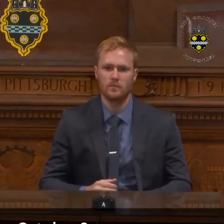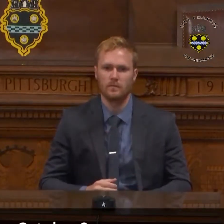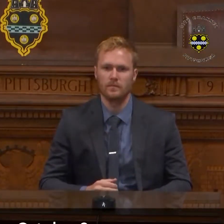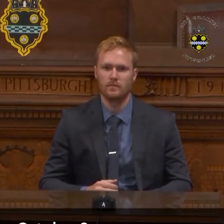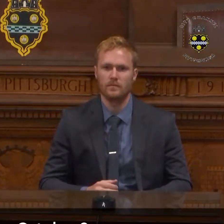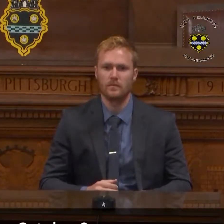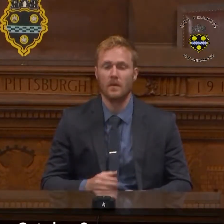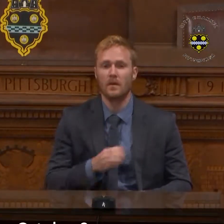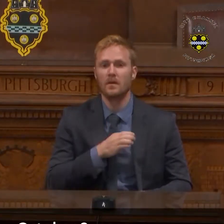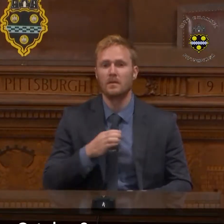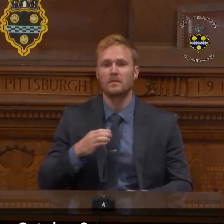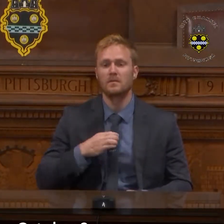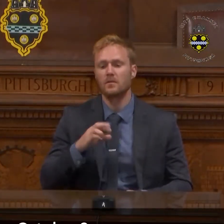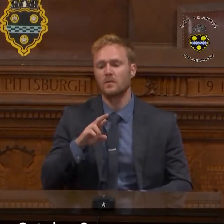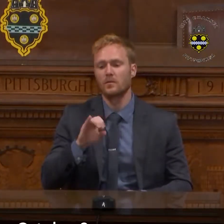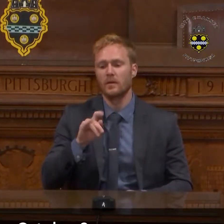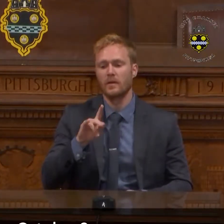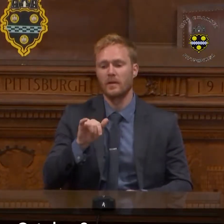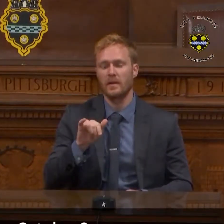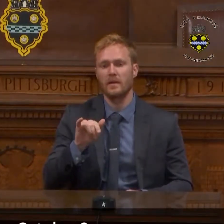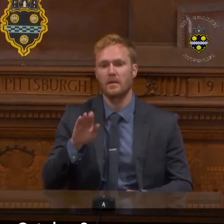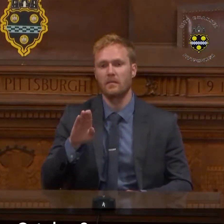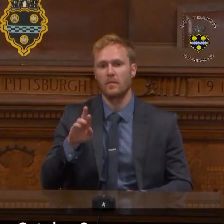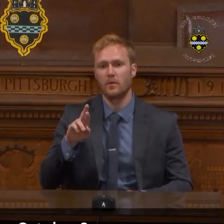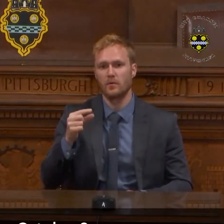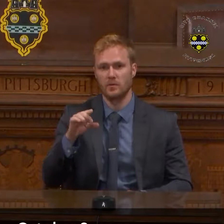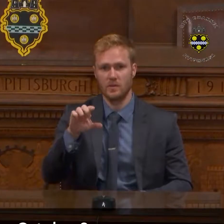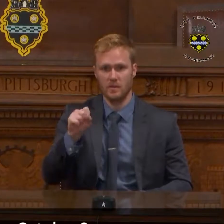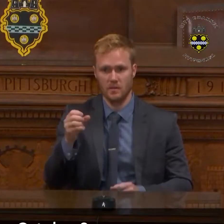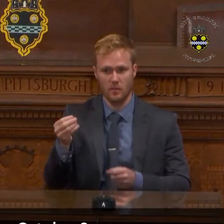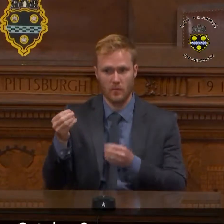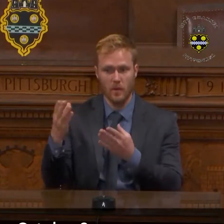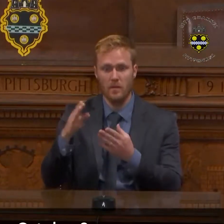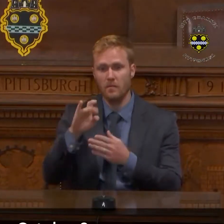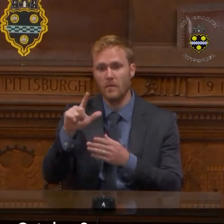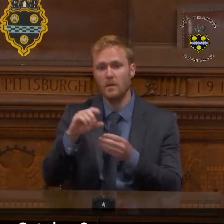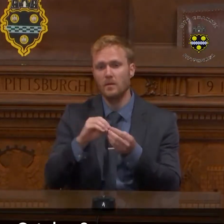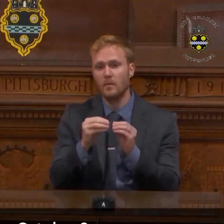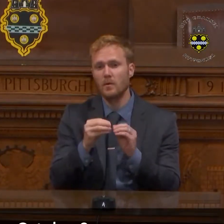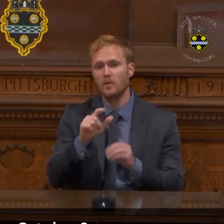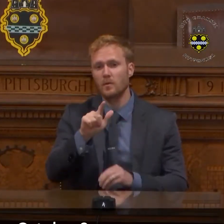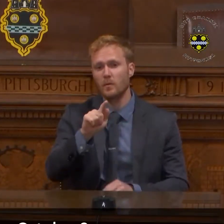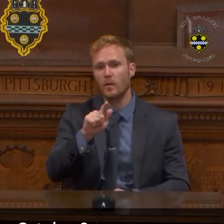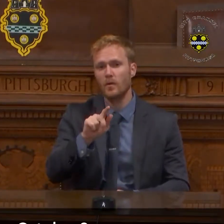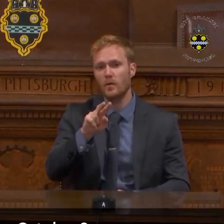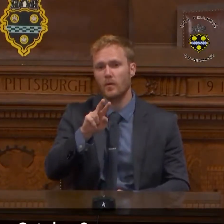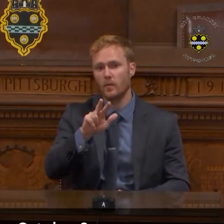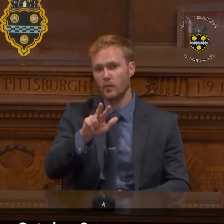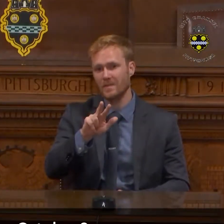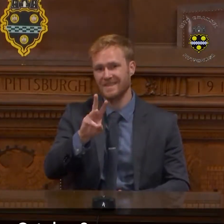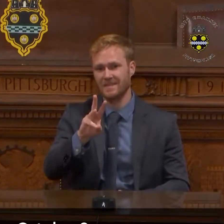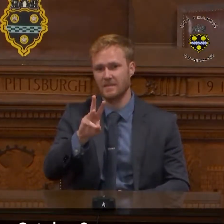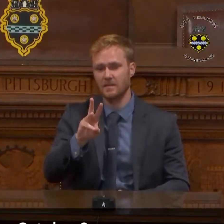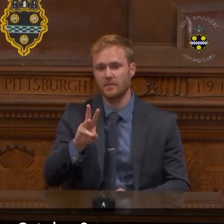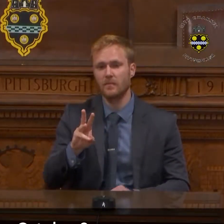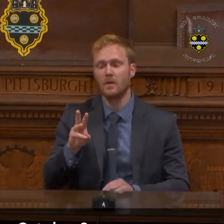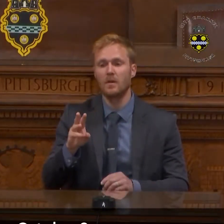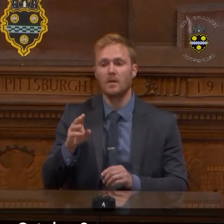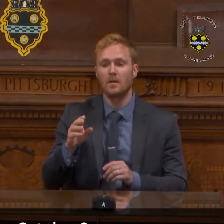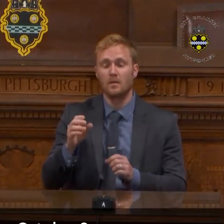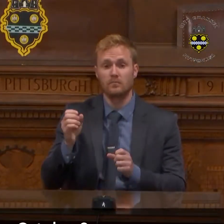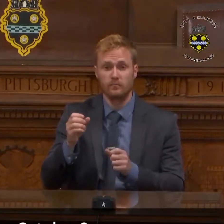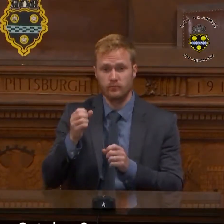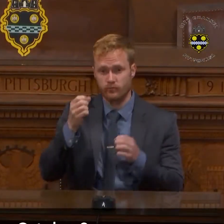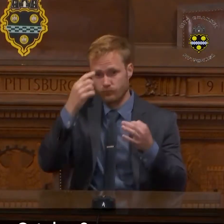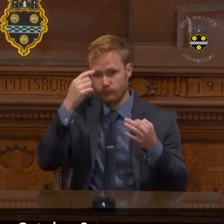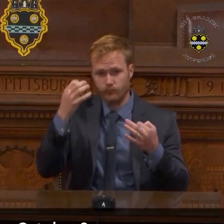Councilman Ricky Burgess presents Bill Number 2136, Resolution authorizing the issuance of a warrant in